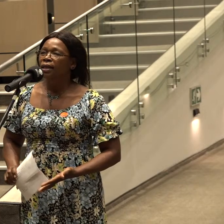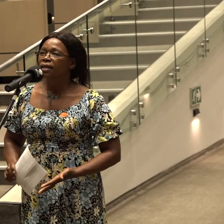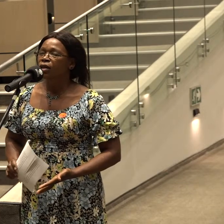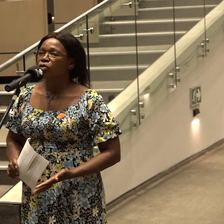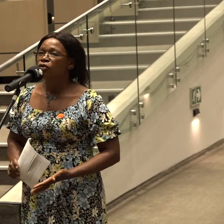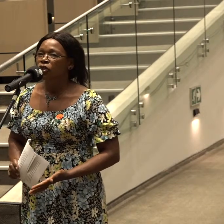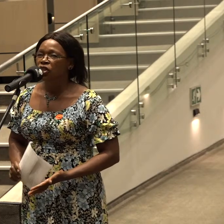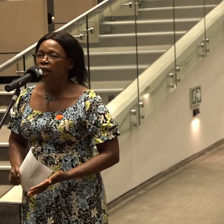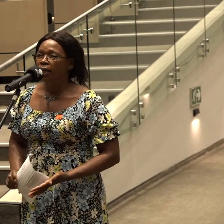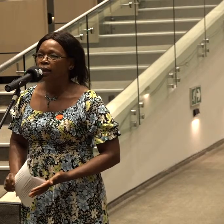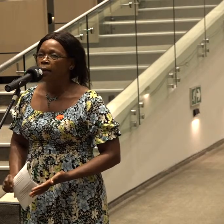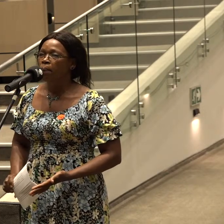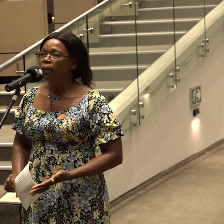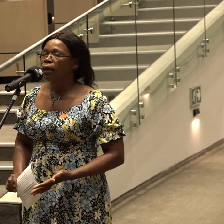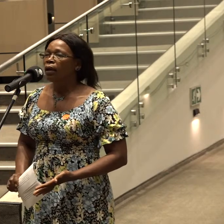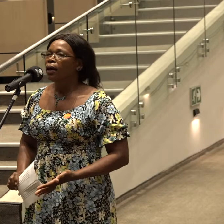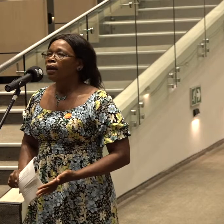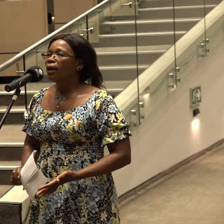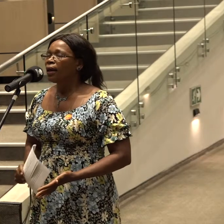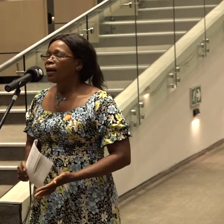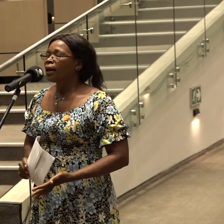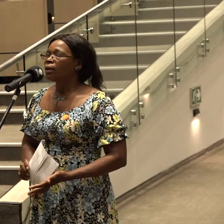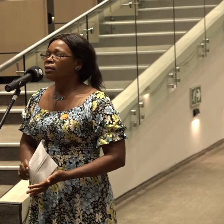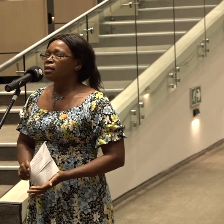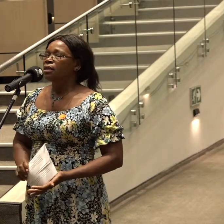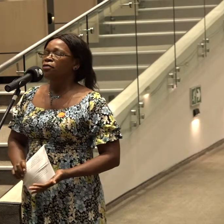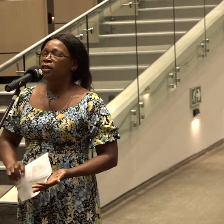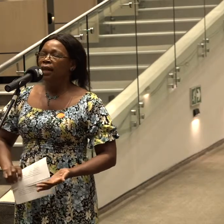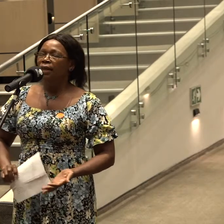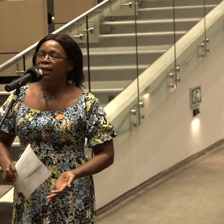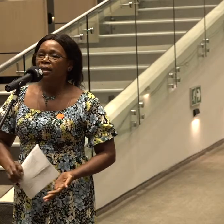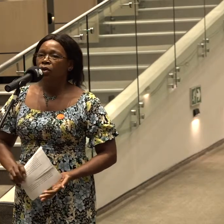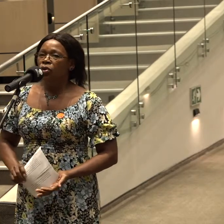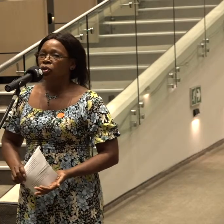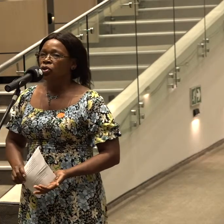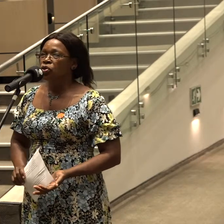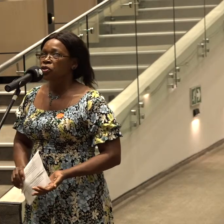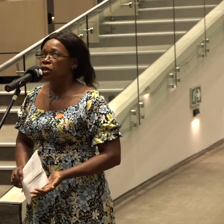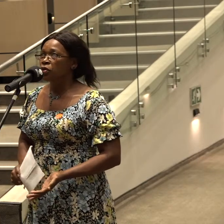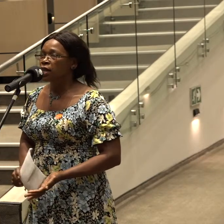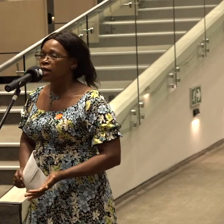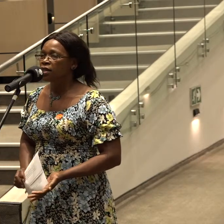yes hello Fontaine uh 2007.